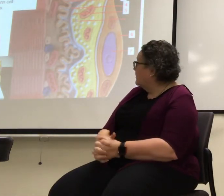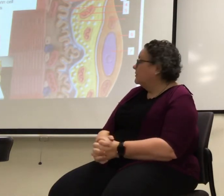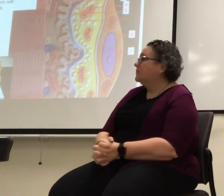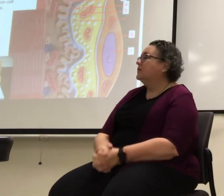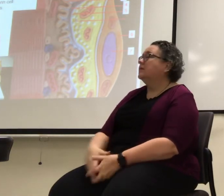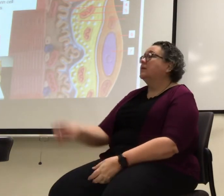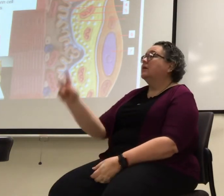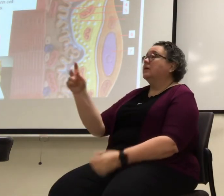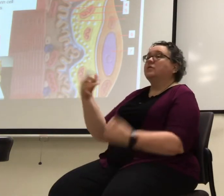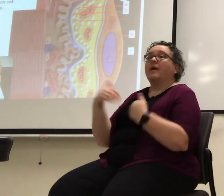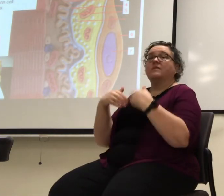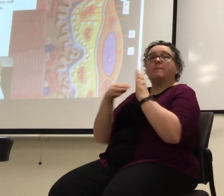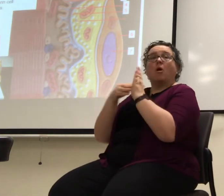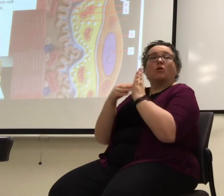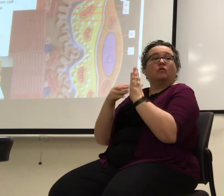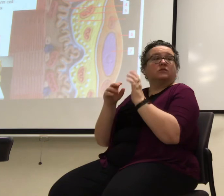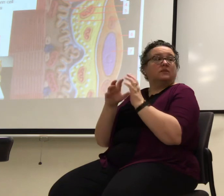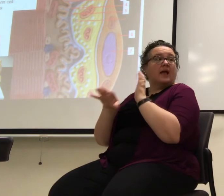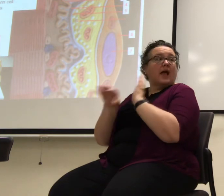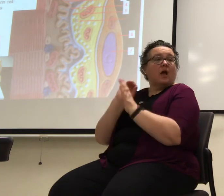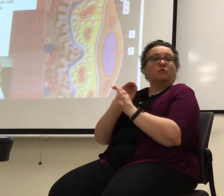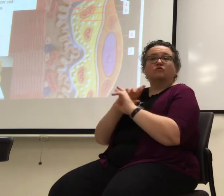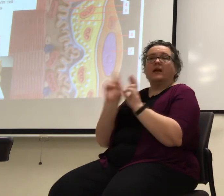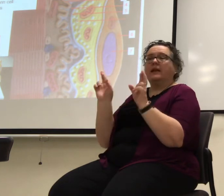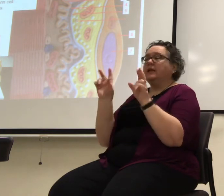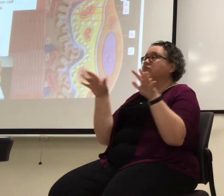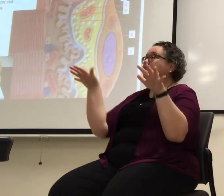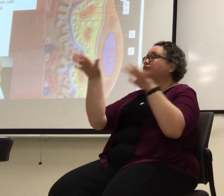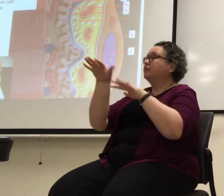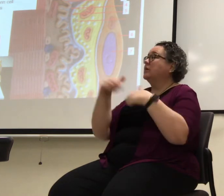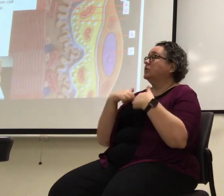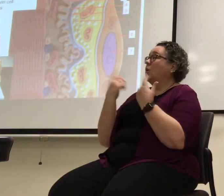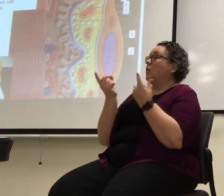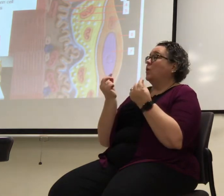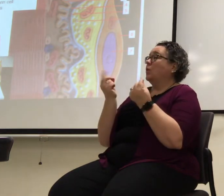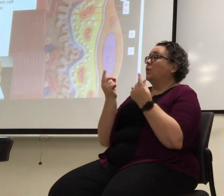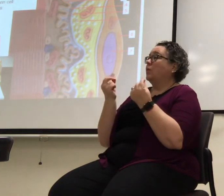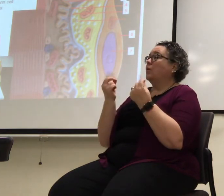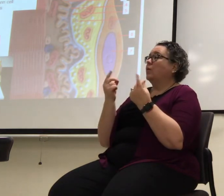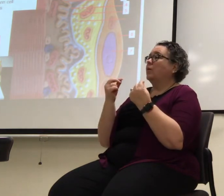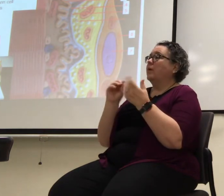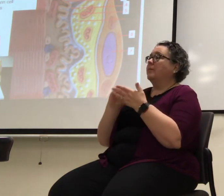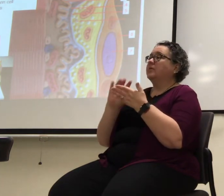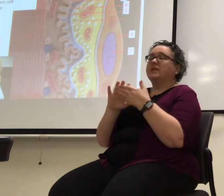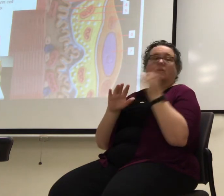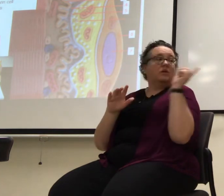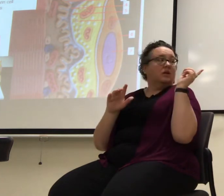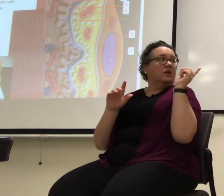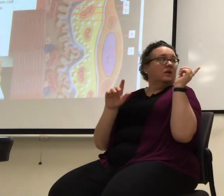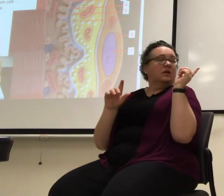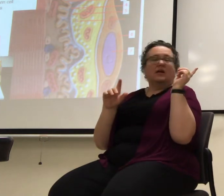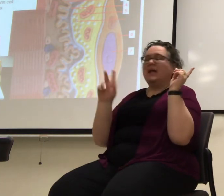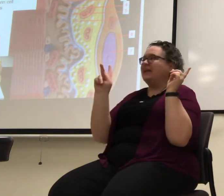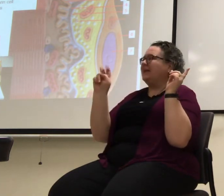I got the models out, and what I did, I put like a key for the models.